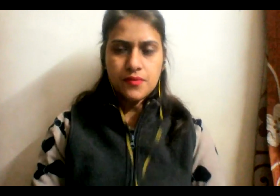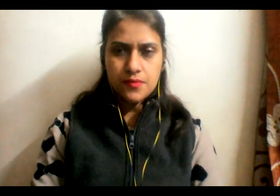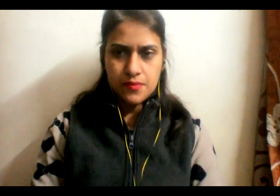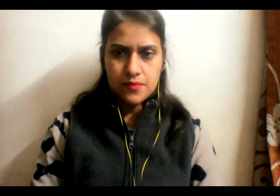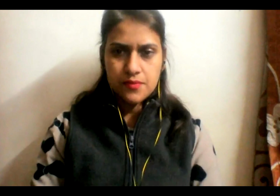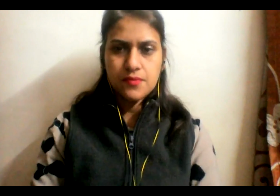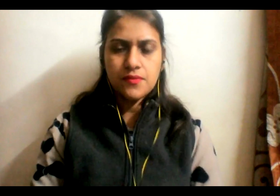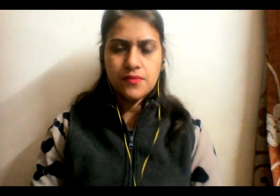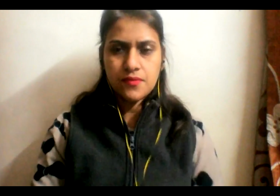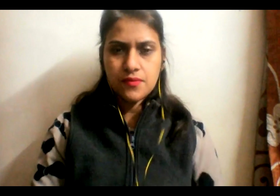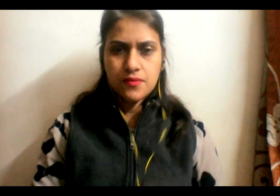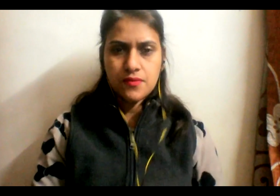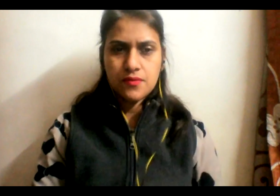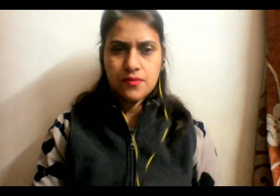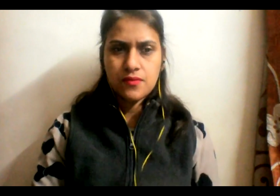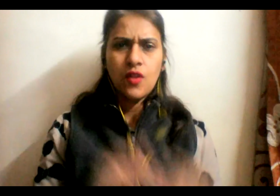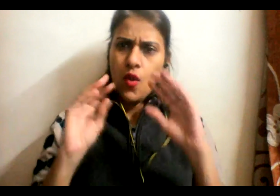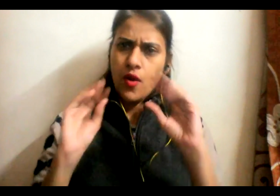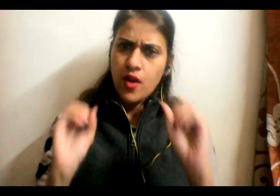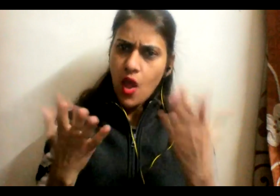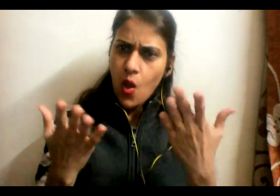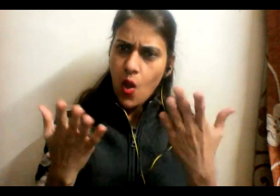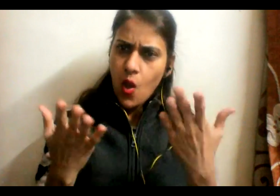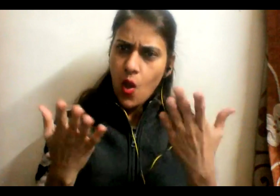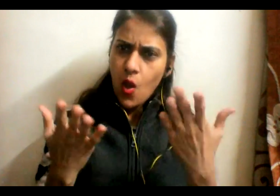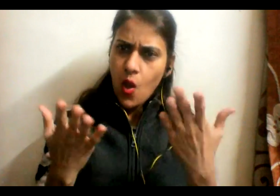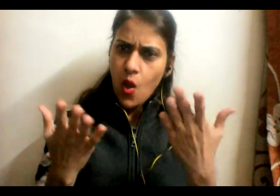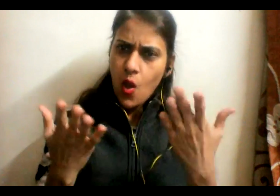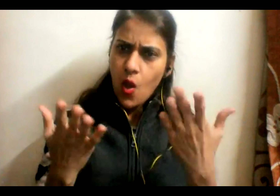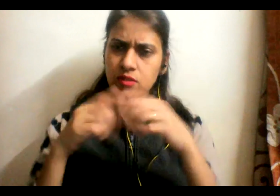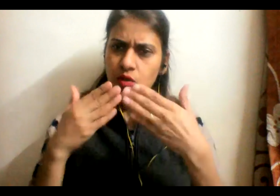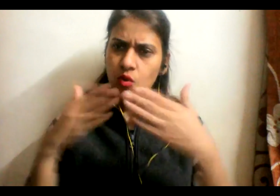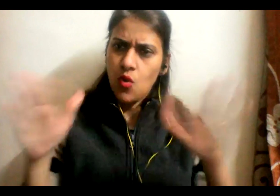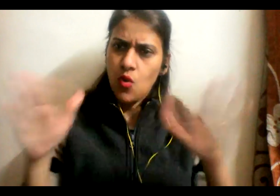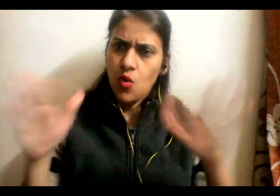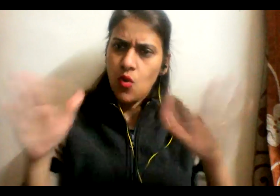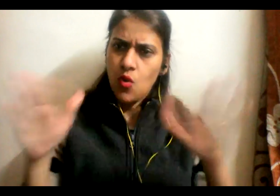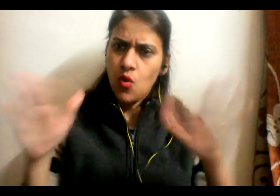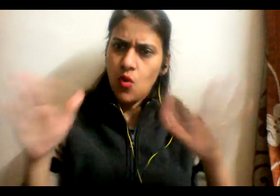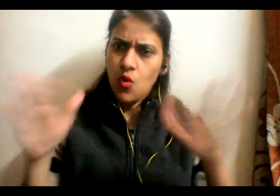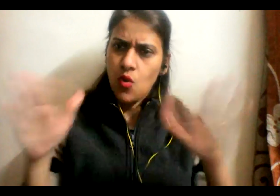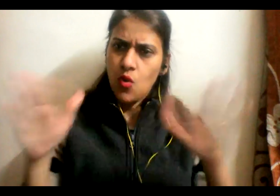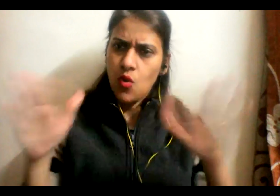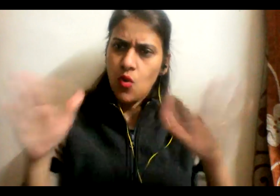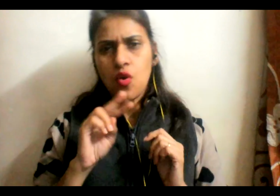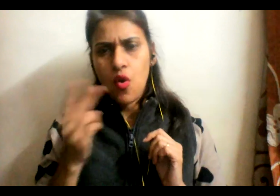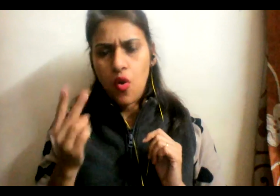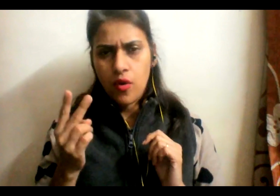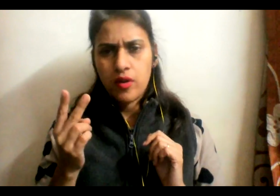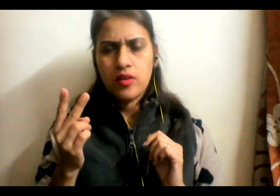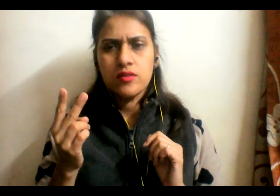we open the house for question and answer, or do you want me to